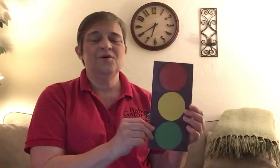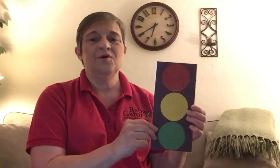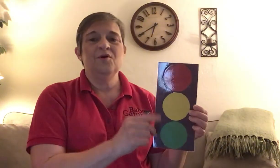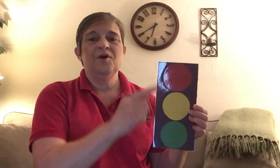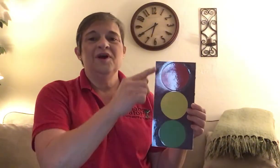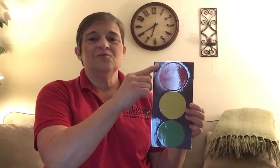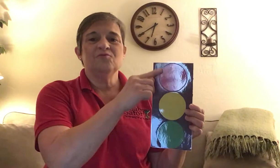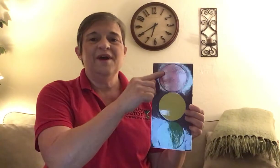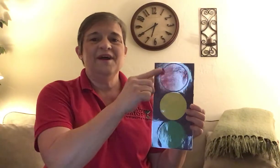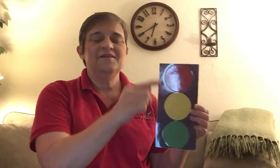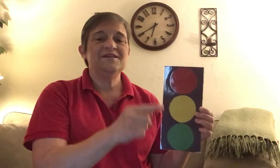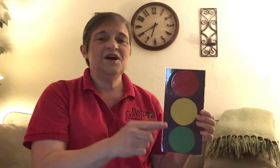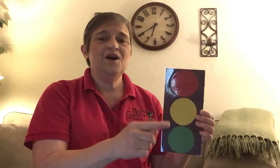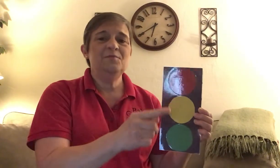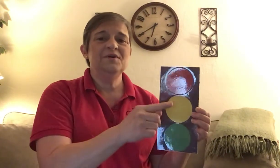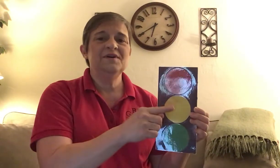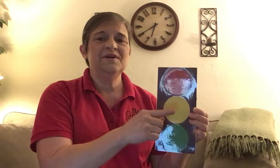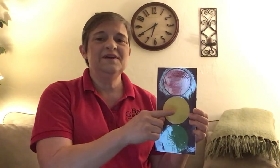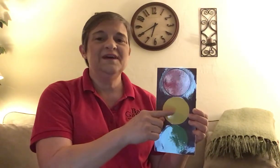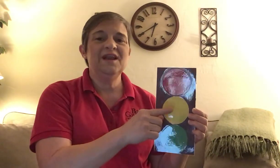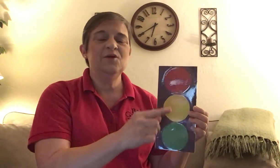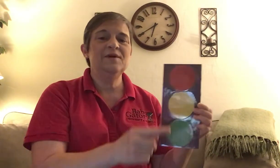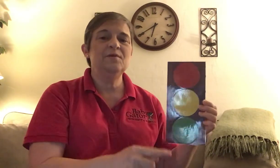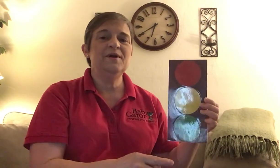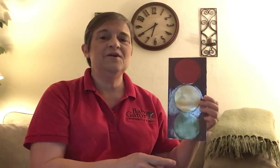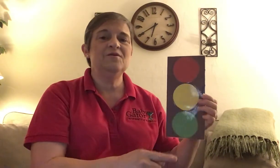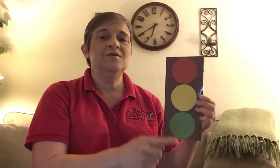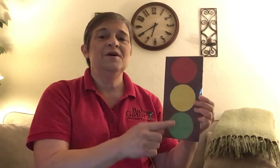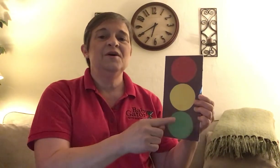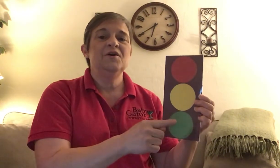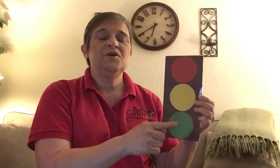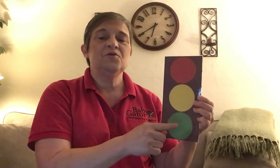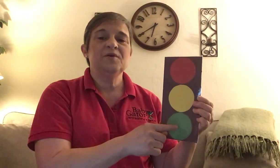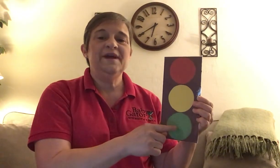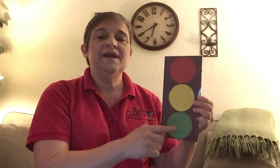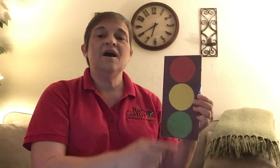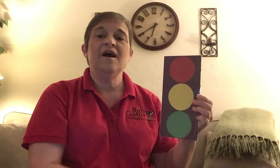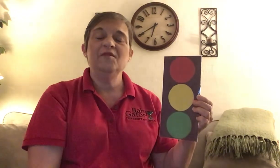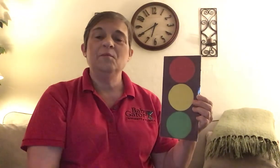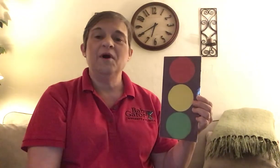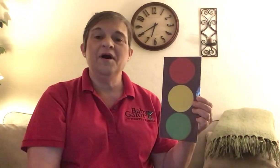red on the top, yellow in the middle, green on the bottom.